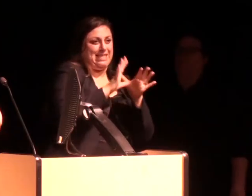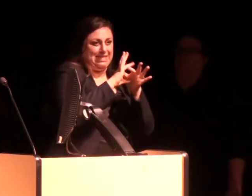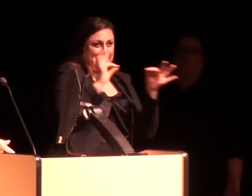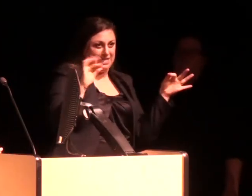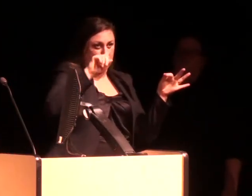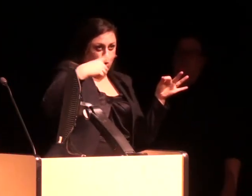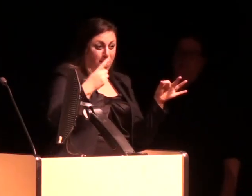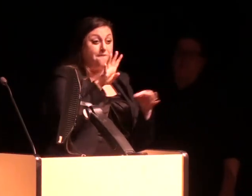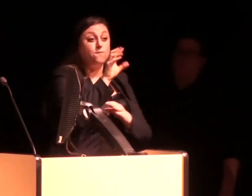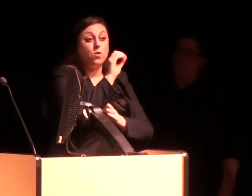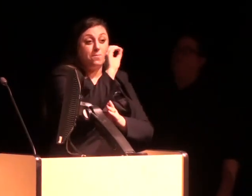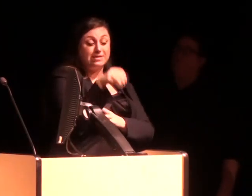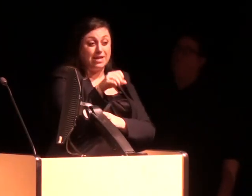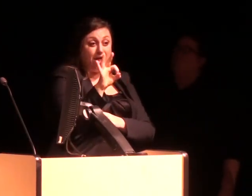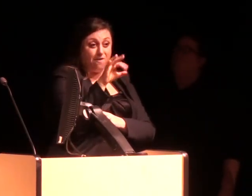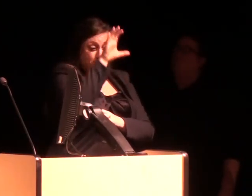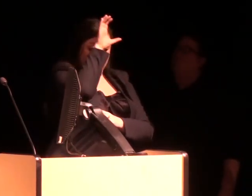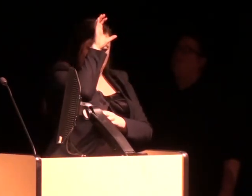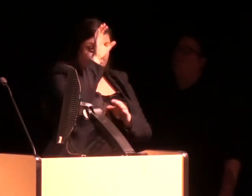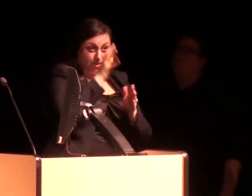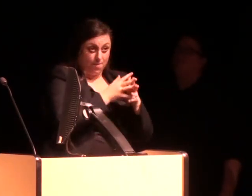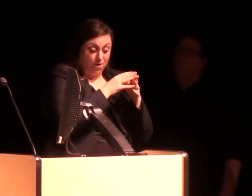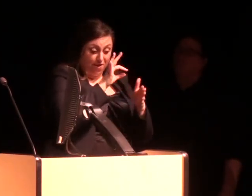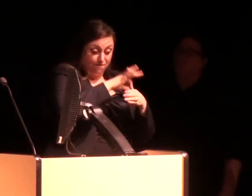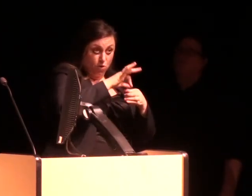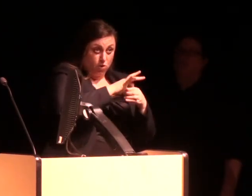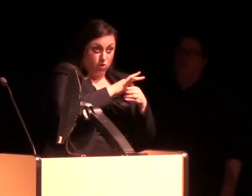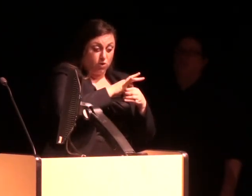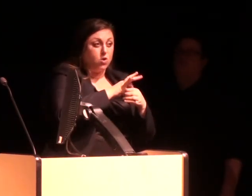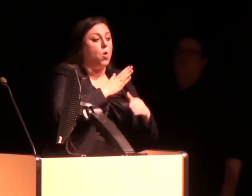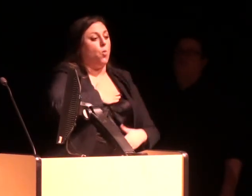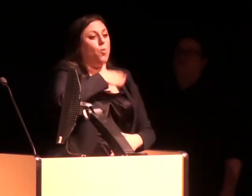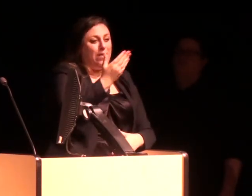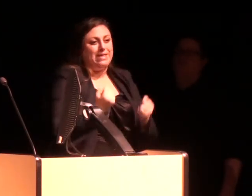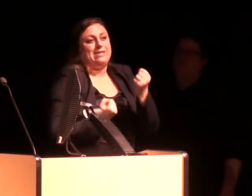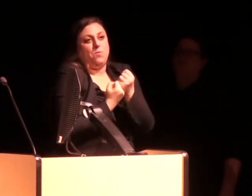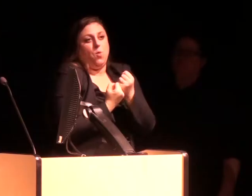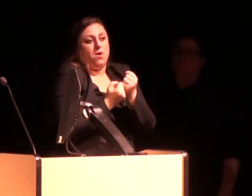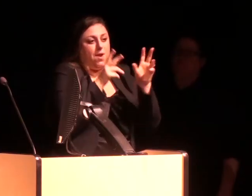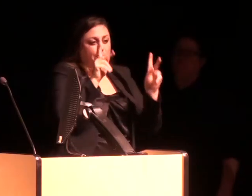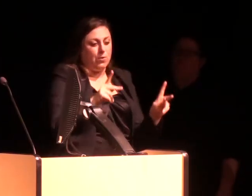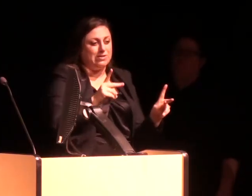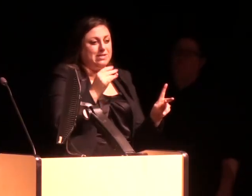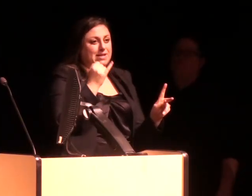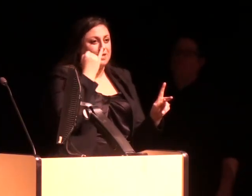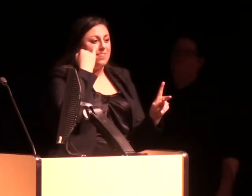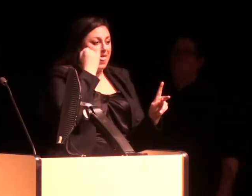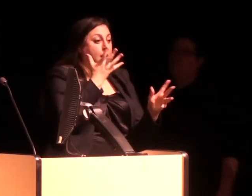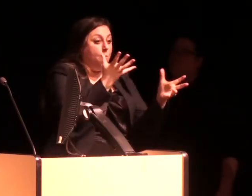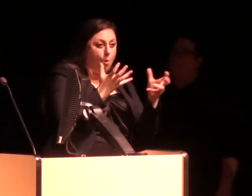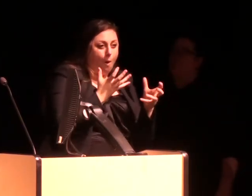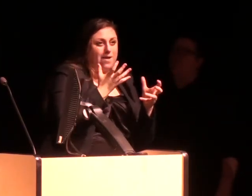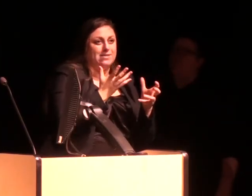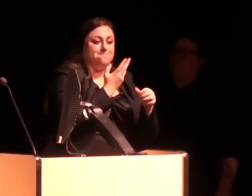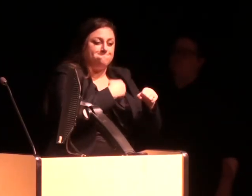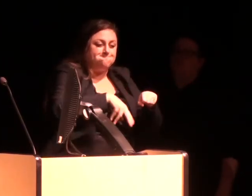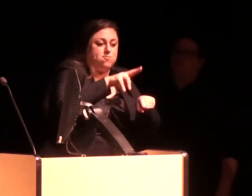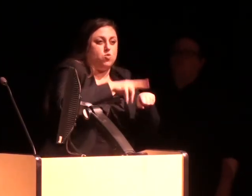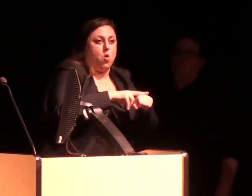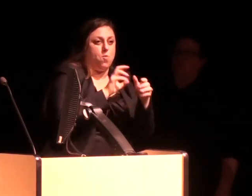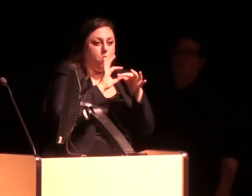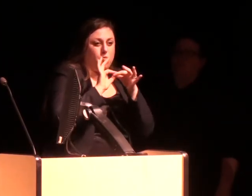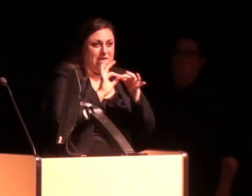sentence. 40% of Cuban American voters will be willing to support a candidate favoring normalization of relations, while